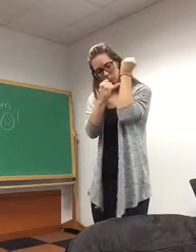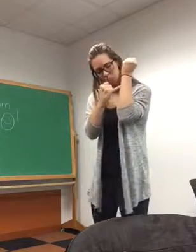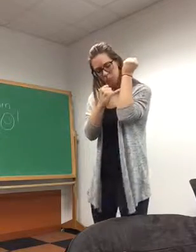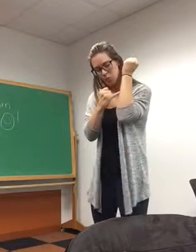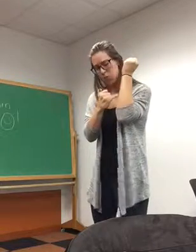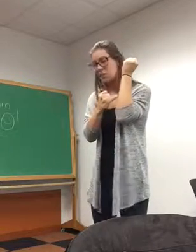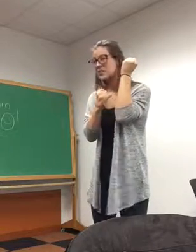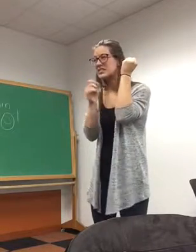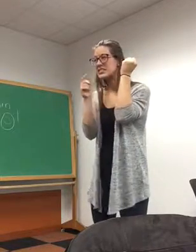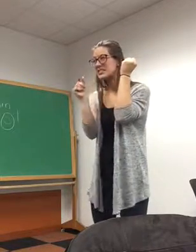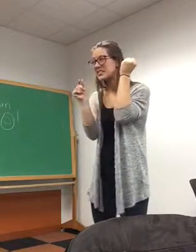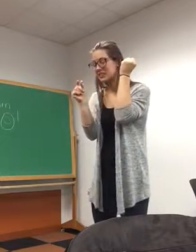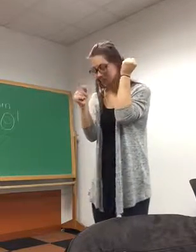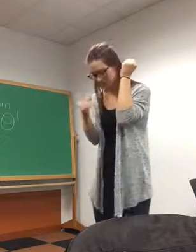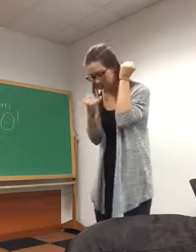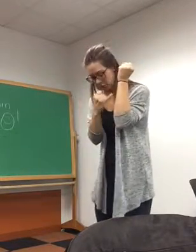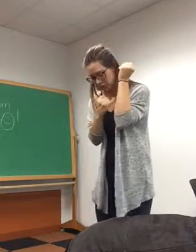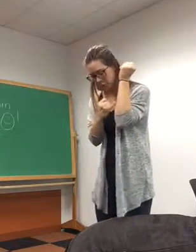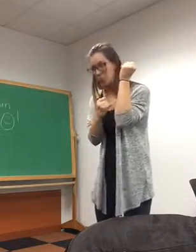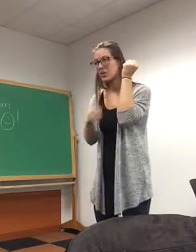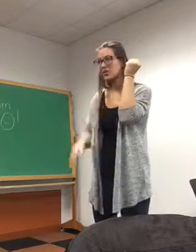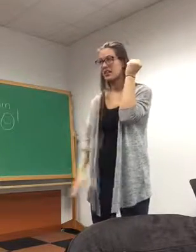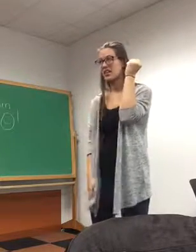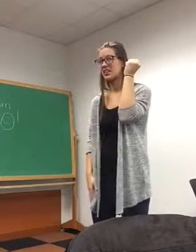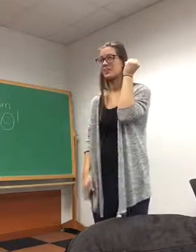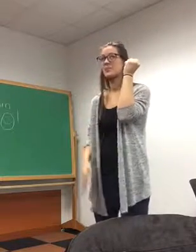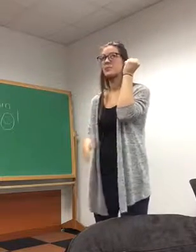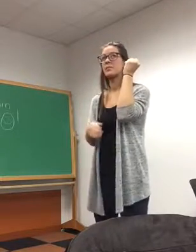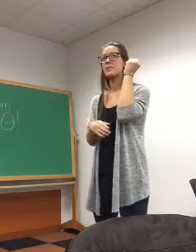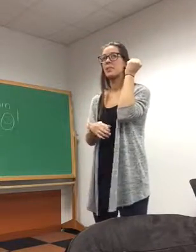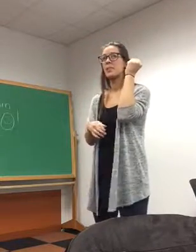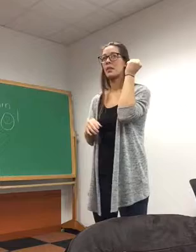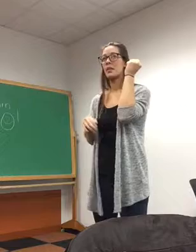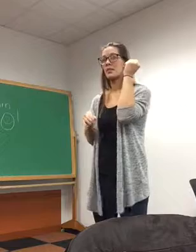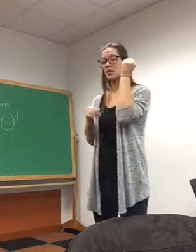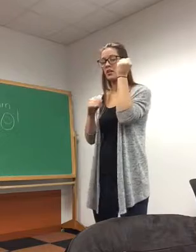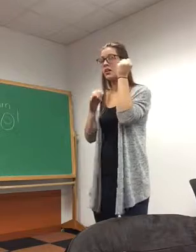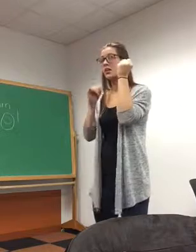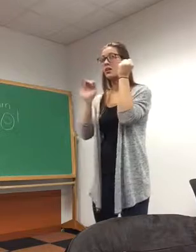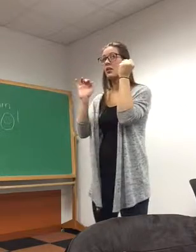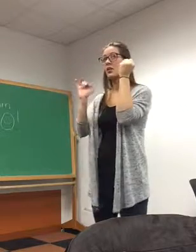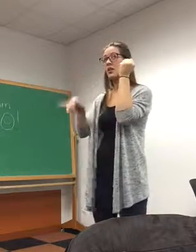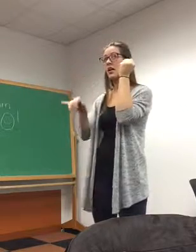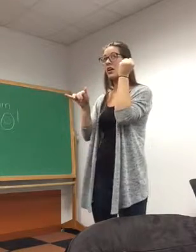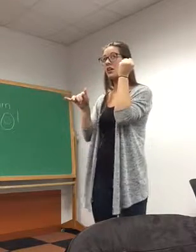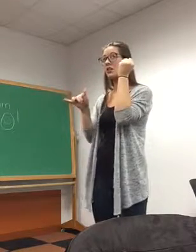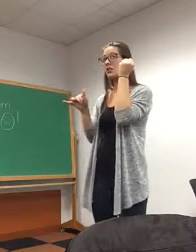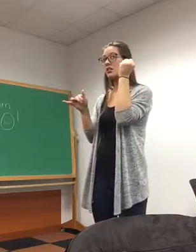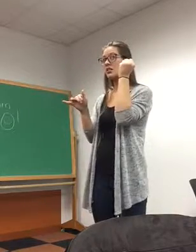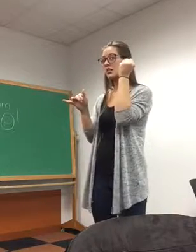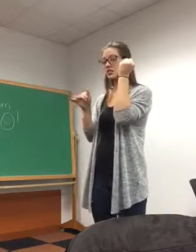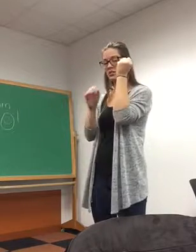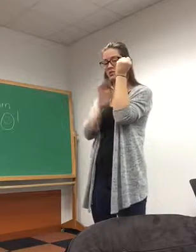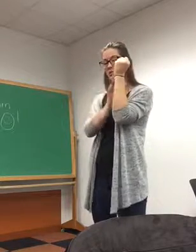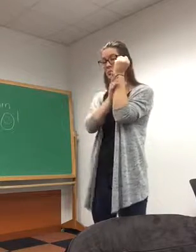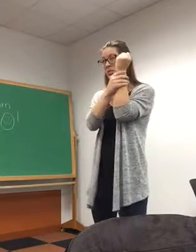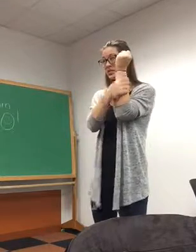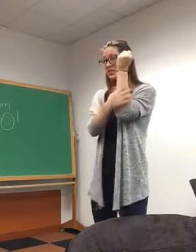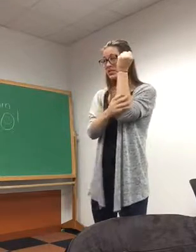crack. Now, that periosteum is going to be real important now, because the periosteum is a protective